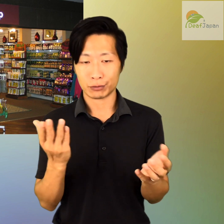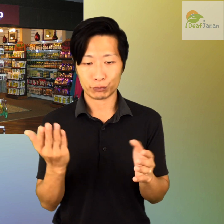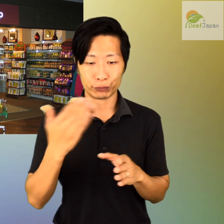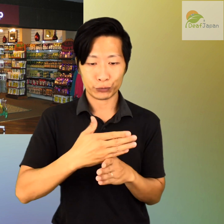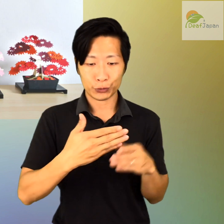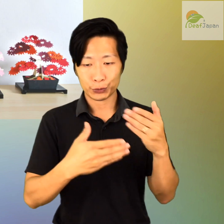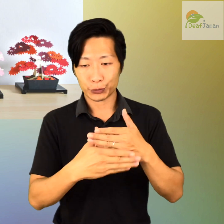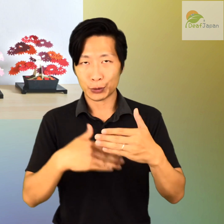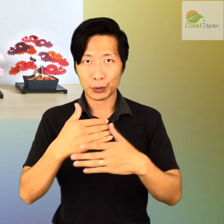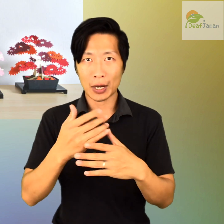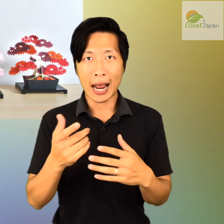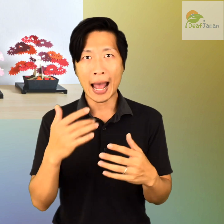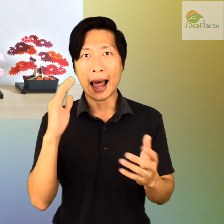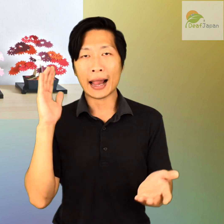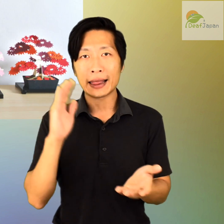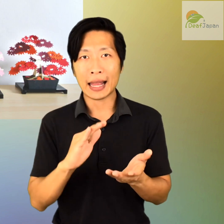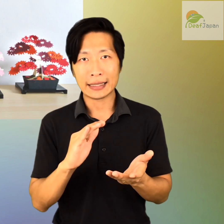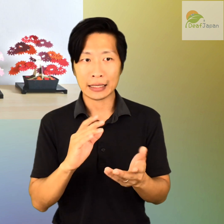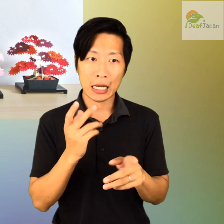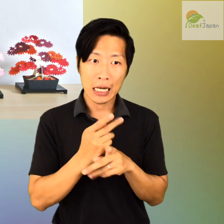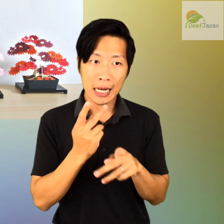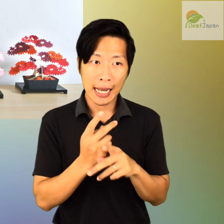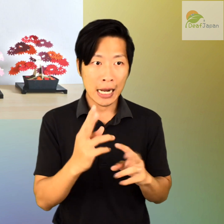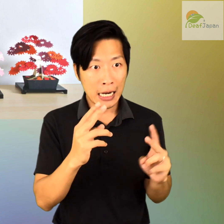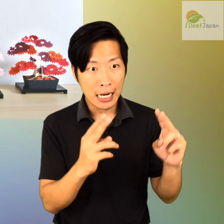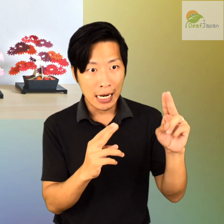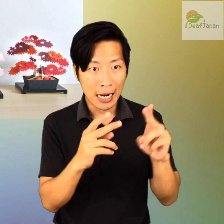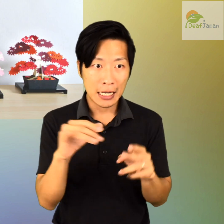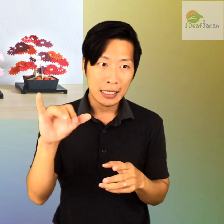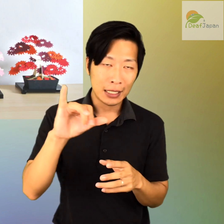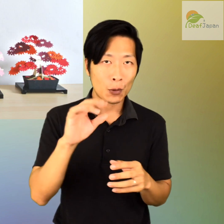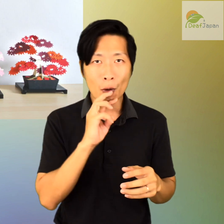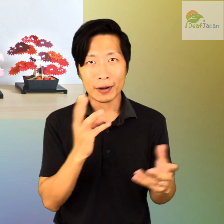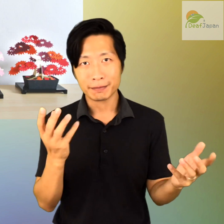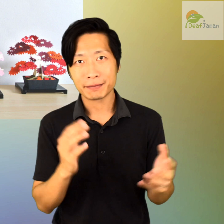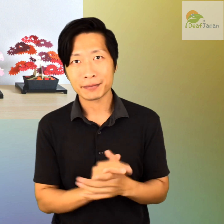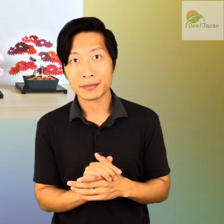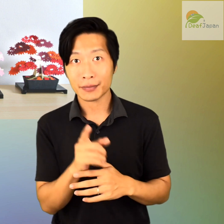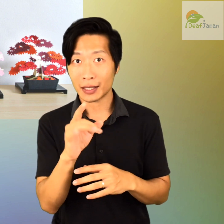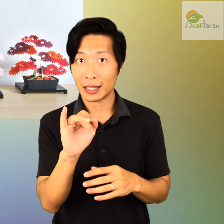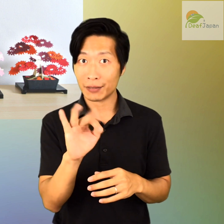and a lot easier to put together and less maintenance.